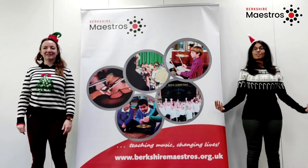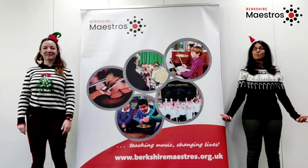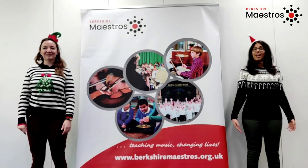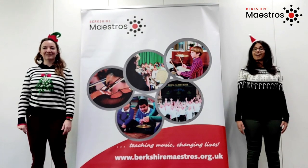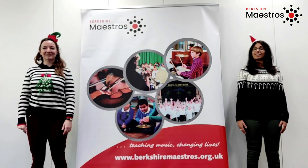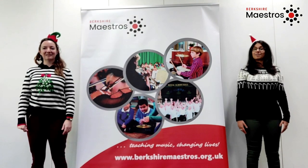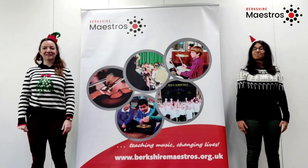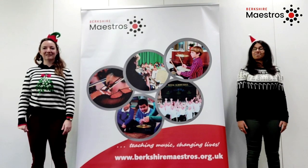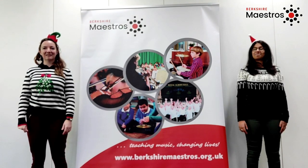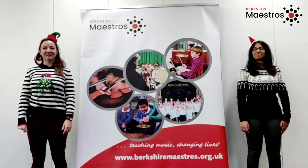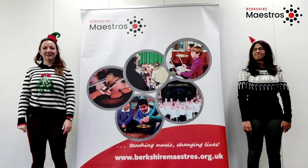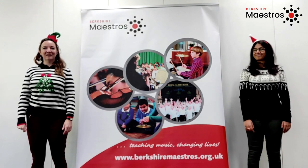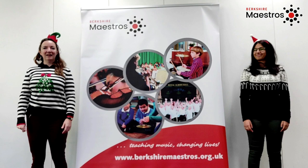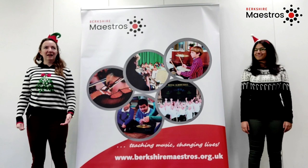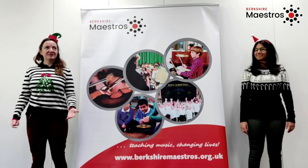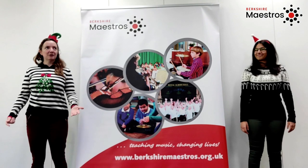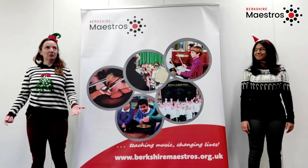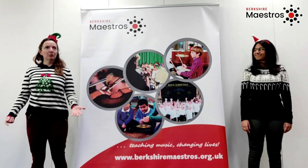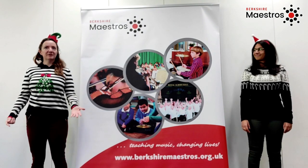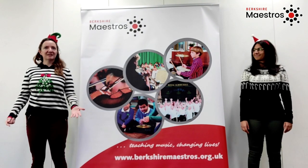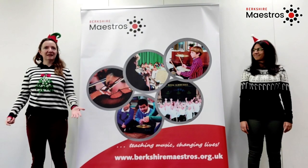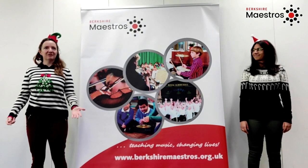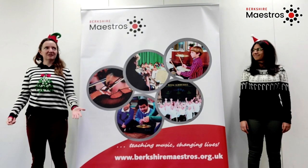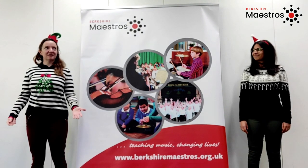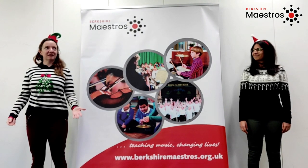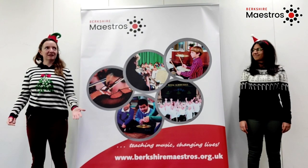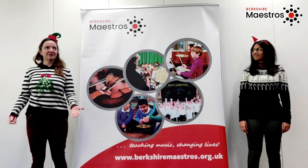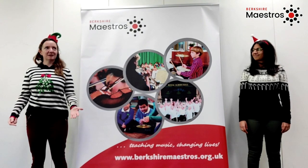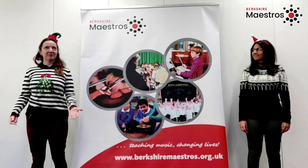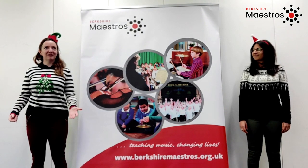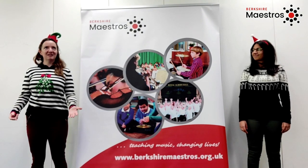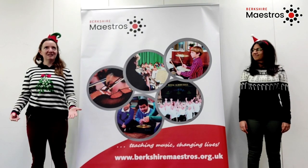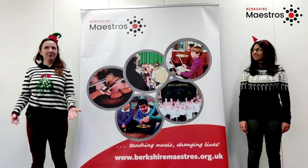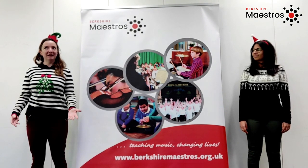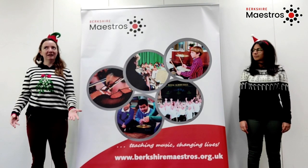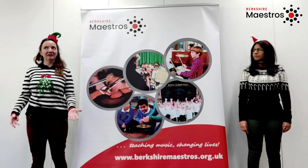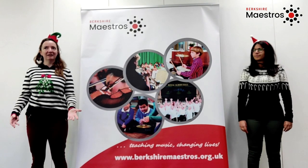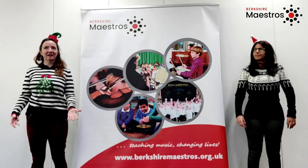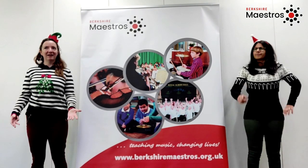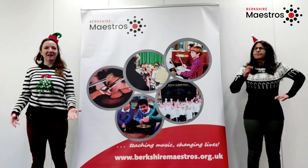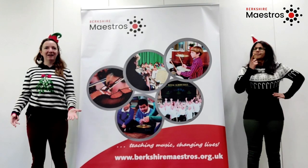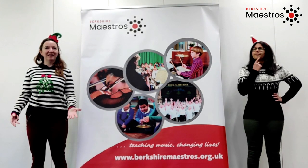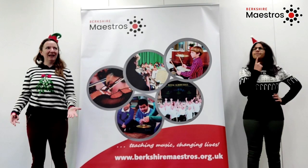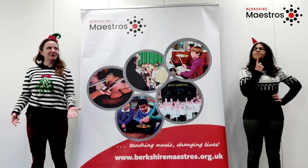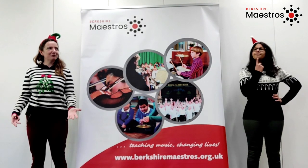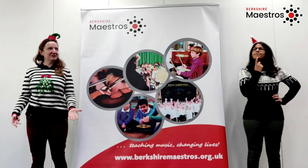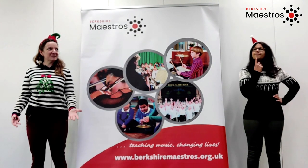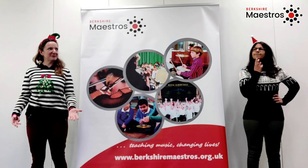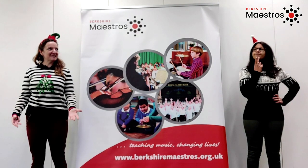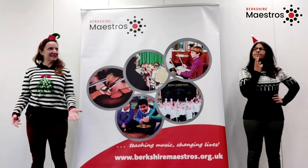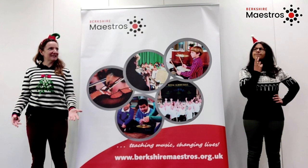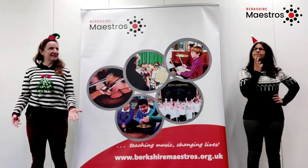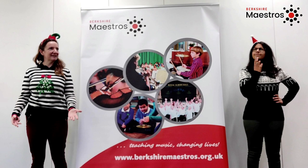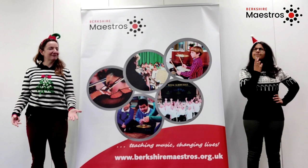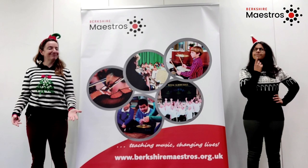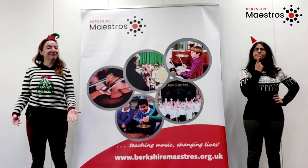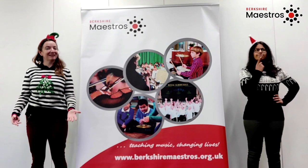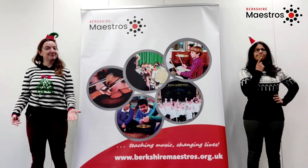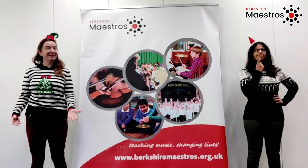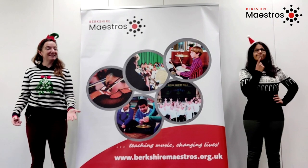and relaxed. So, all that's left is to think of something yummy and Christmassy. There's plenty